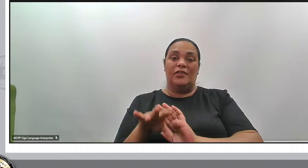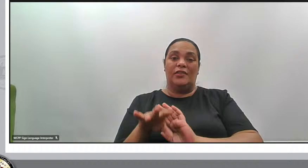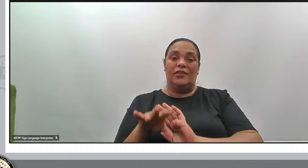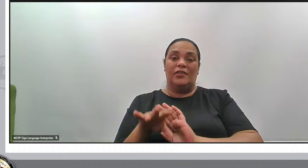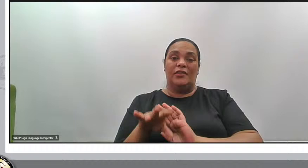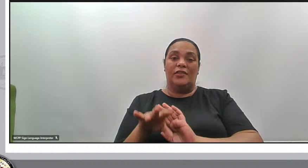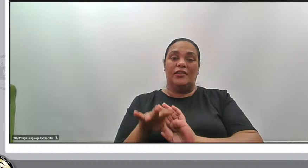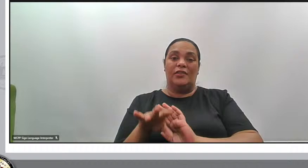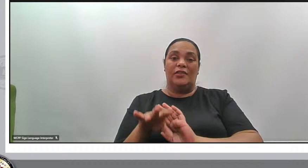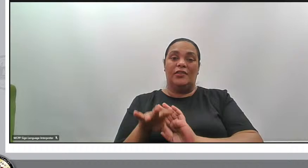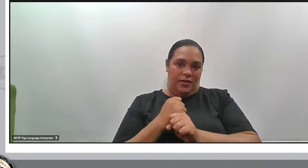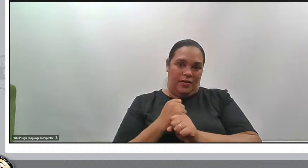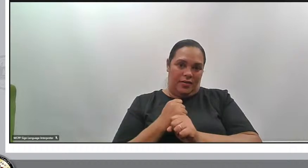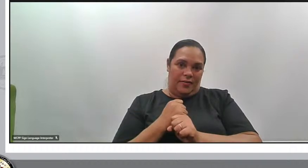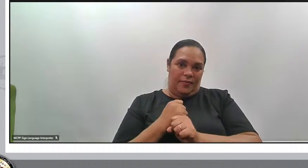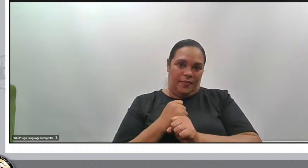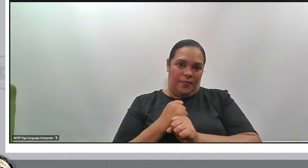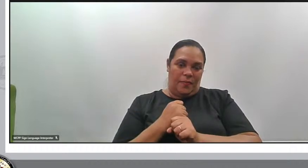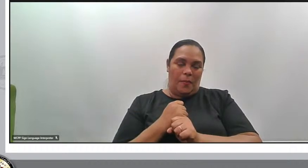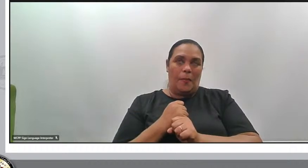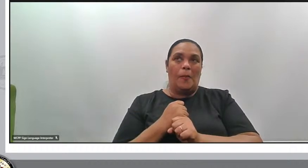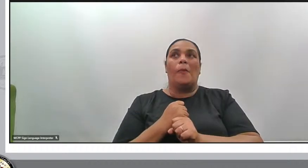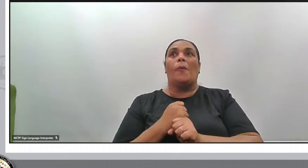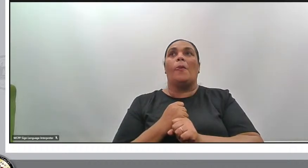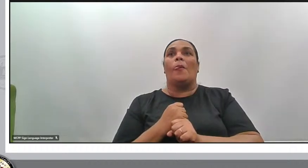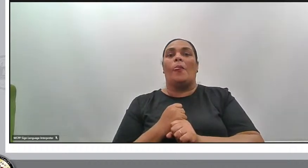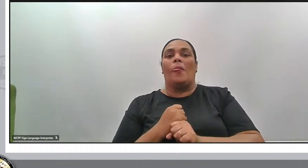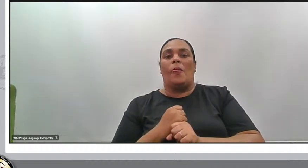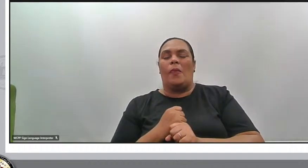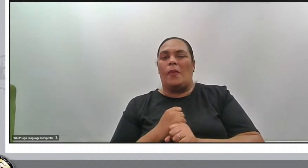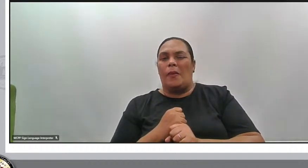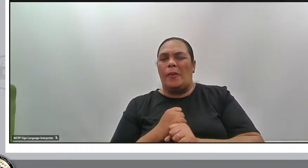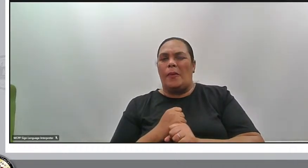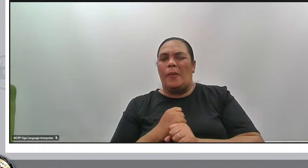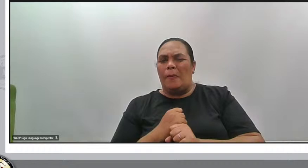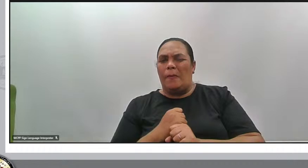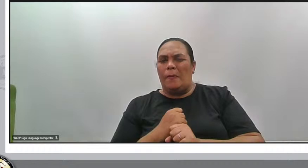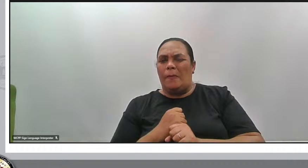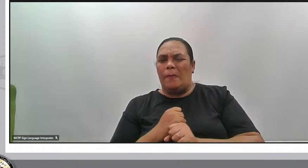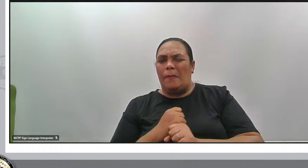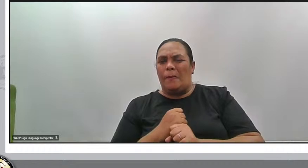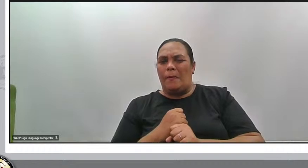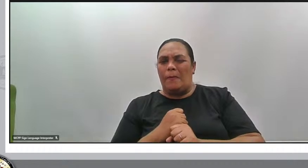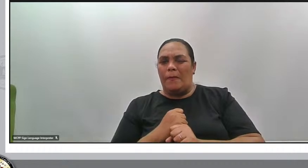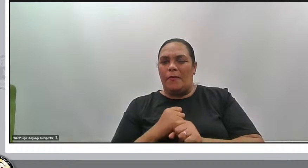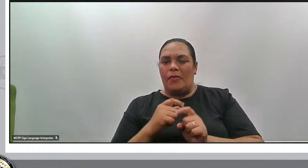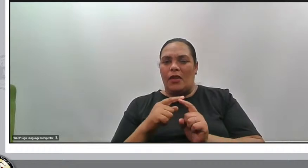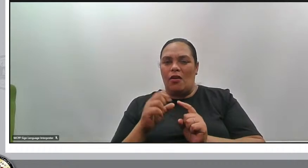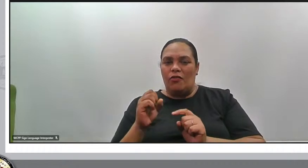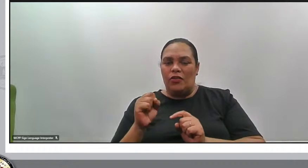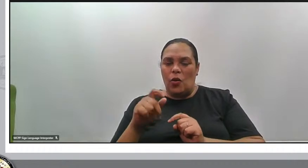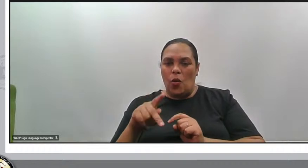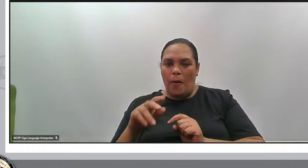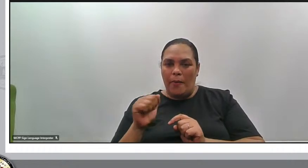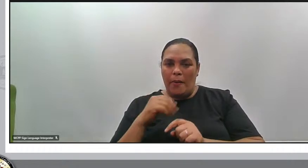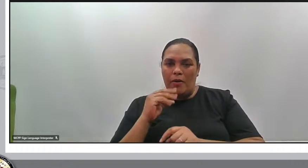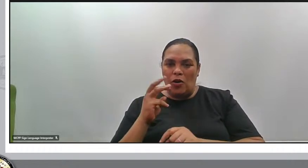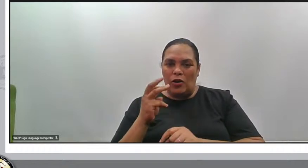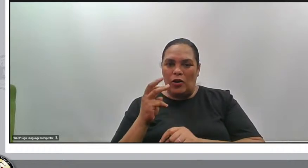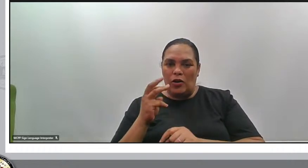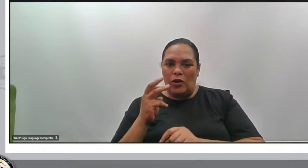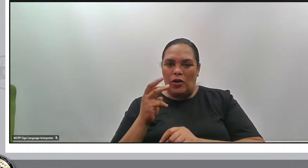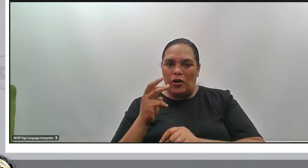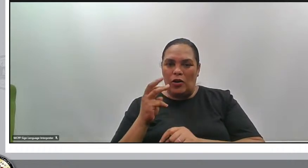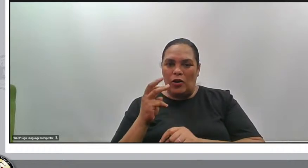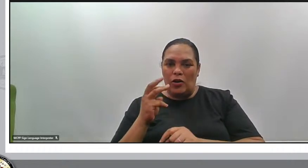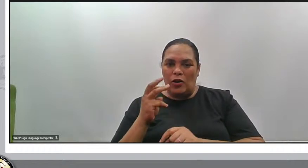year. And then in terms of the question about SOPA, I am going to ask Mr. Retief to